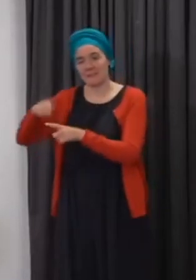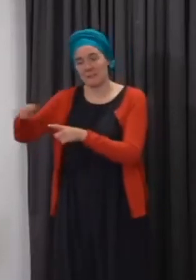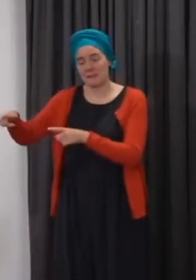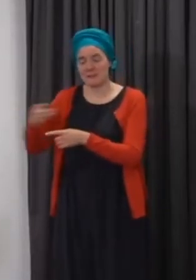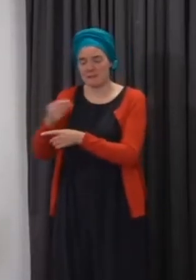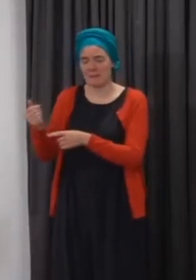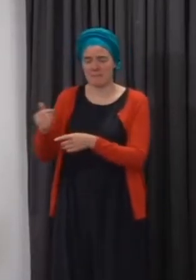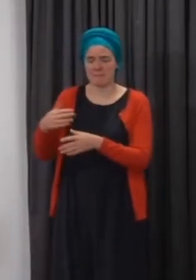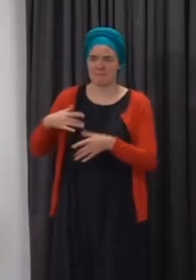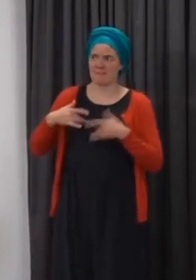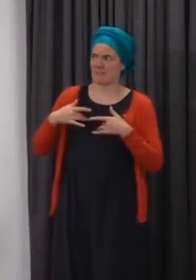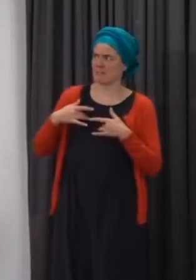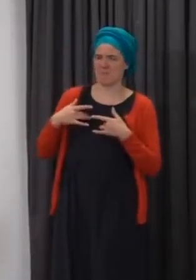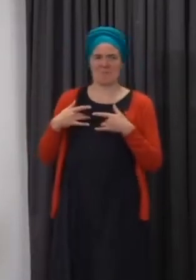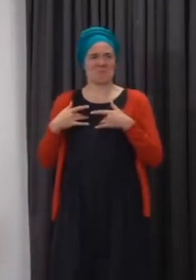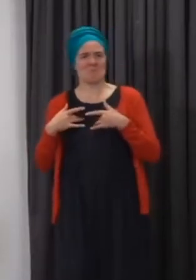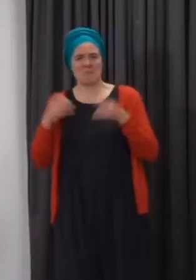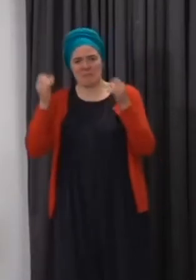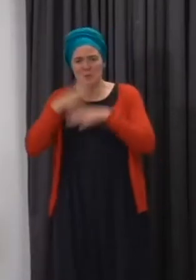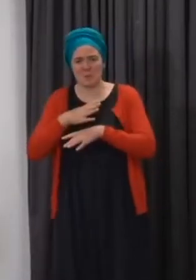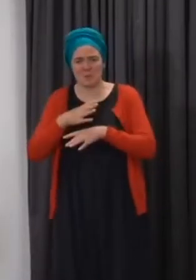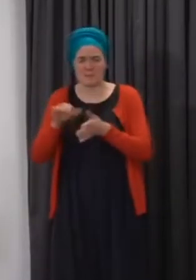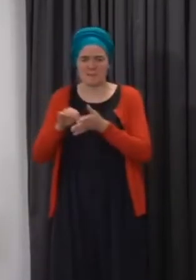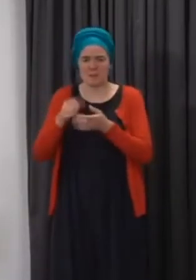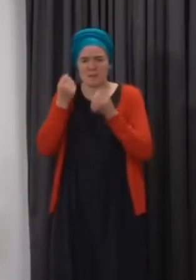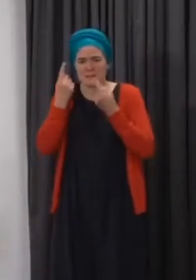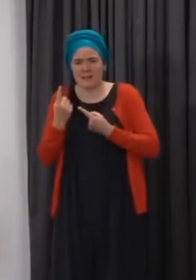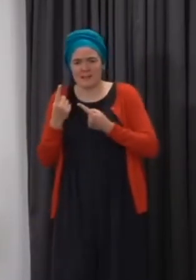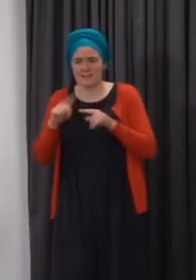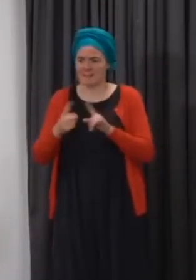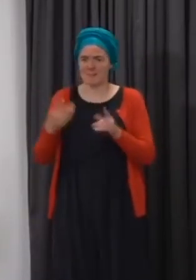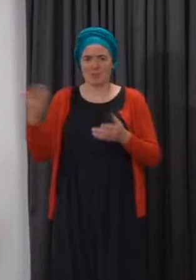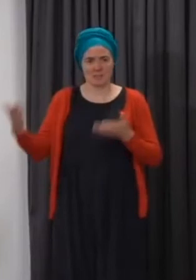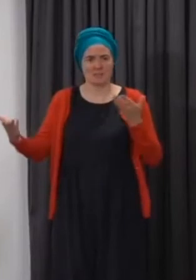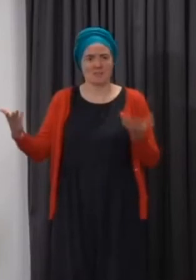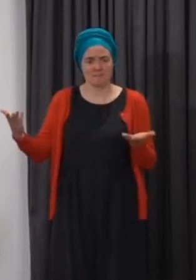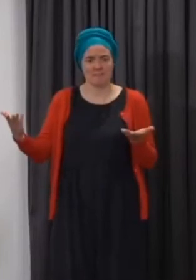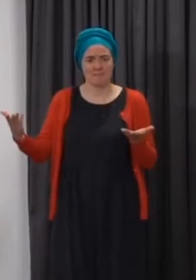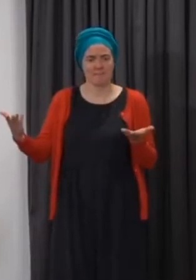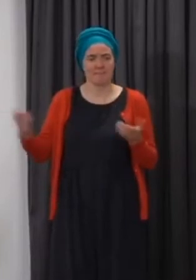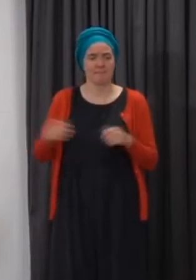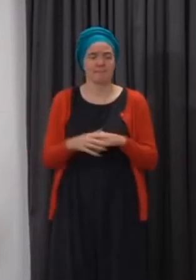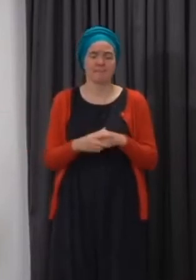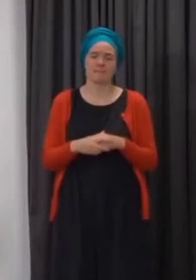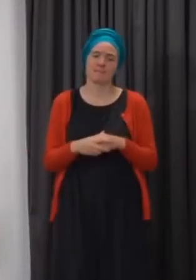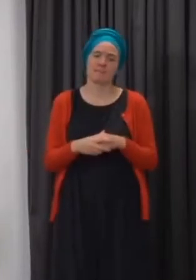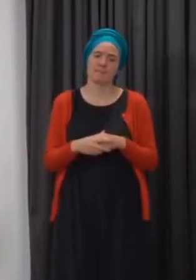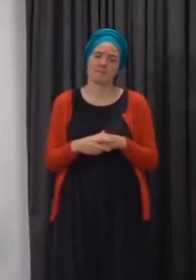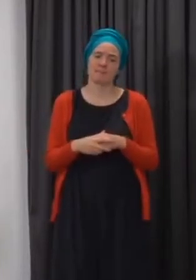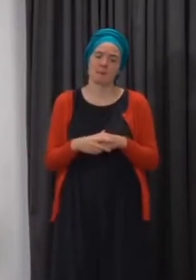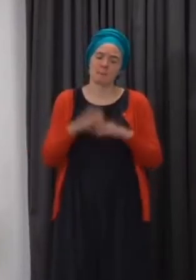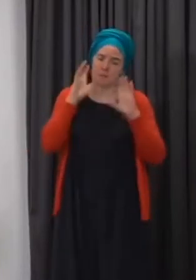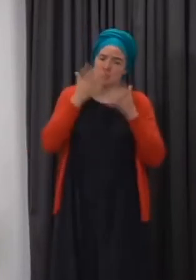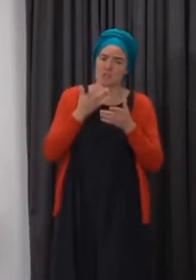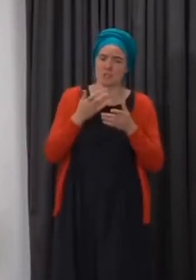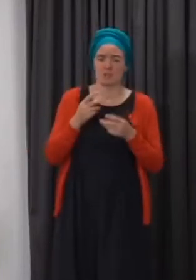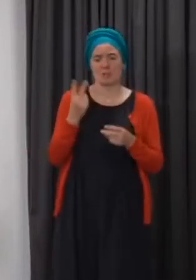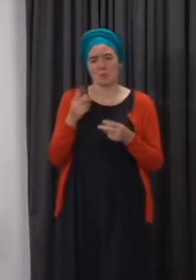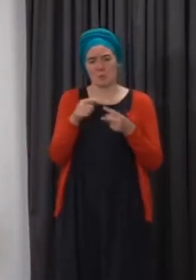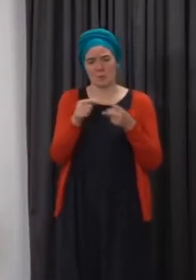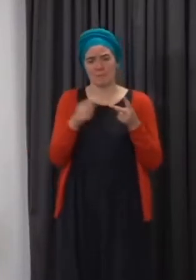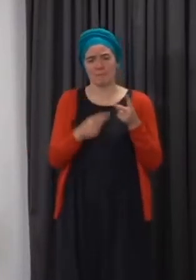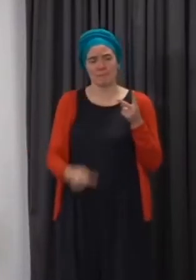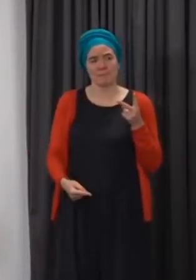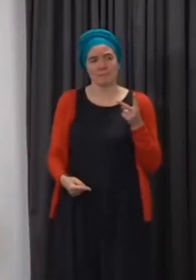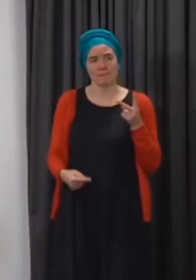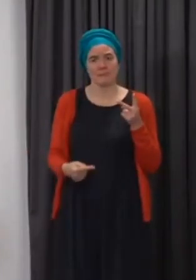Wales. Nevertheless, there is a Welsh position. I think the concern should be in two respects. I mean, firstly, of course, we have